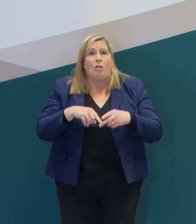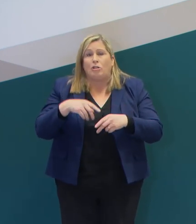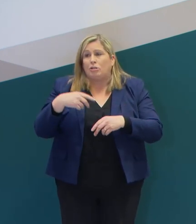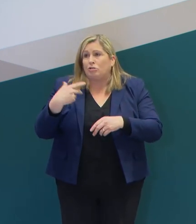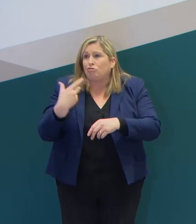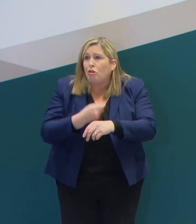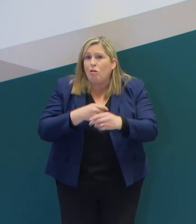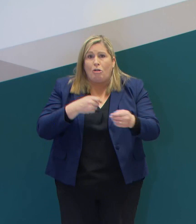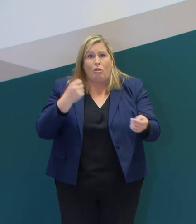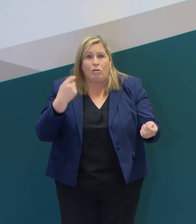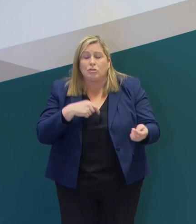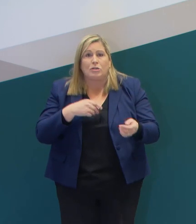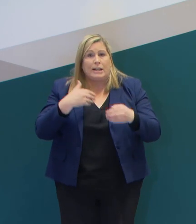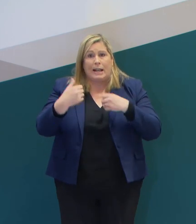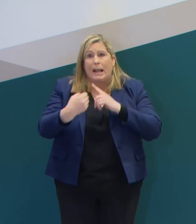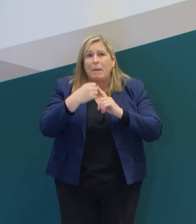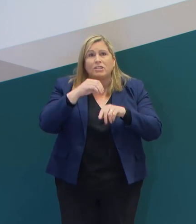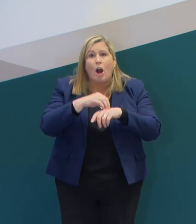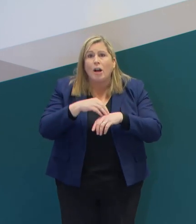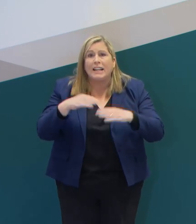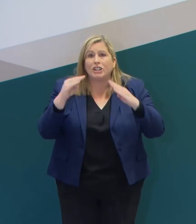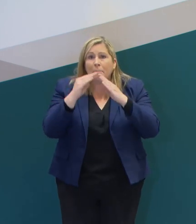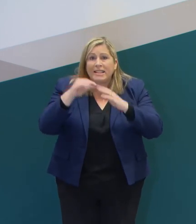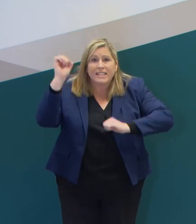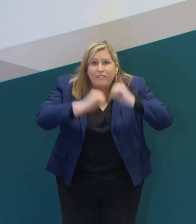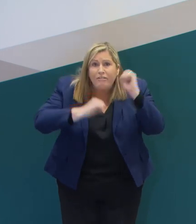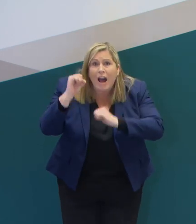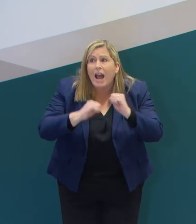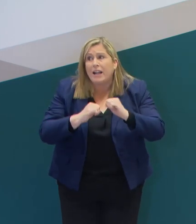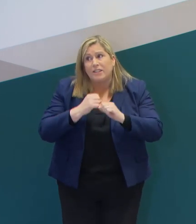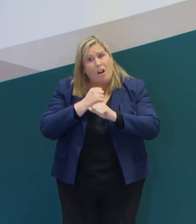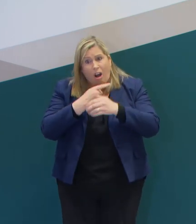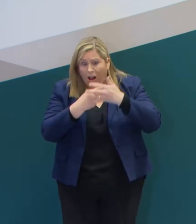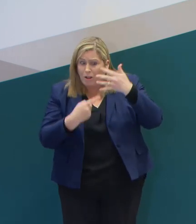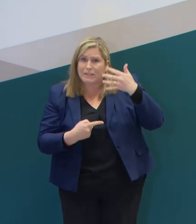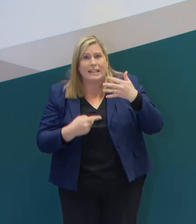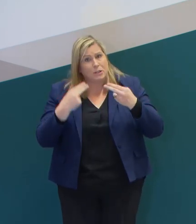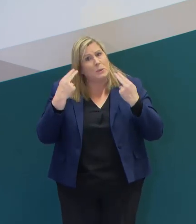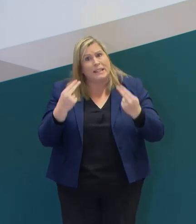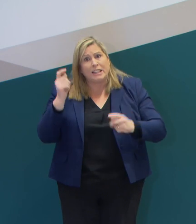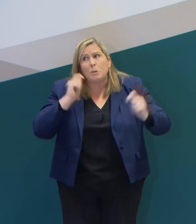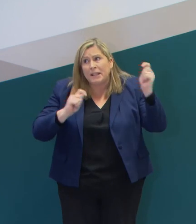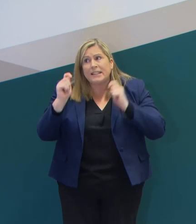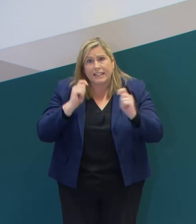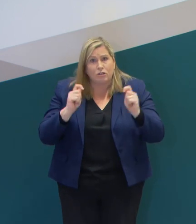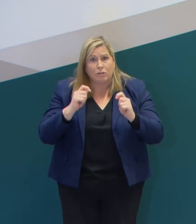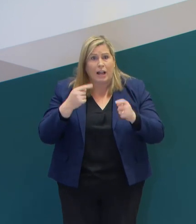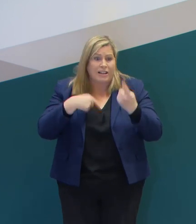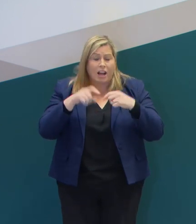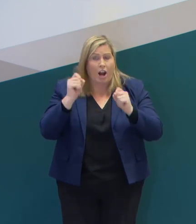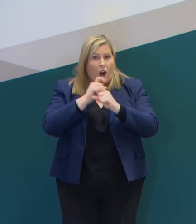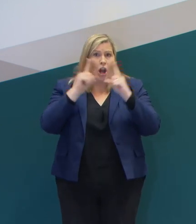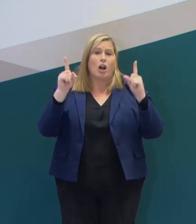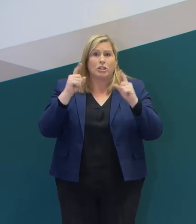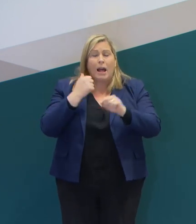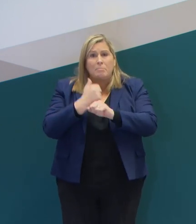things like domestic violence and things of that nature? All of those things need to be part of our consideration and part of our alertness, if you like, to